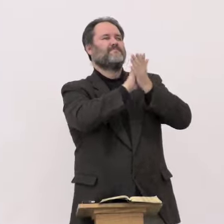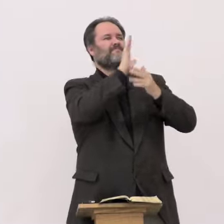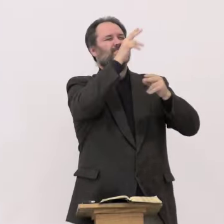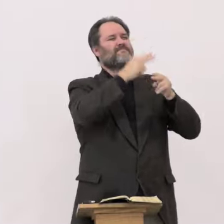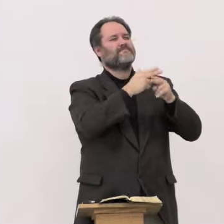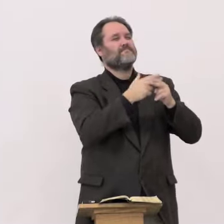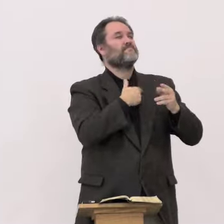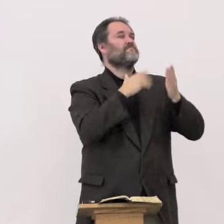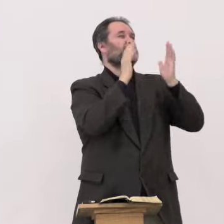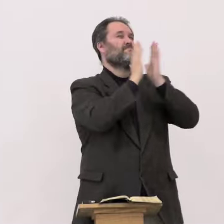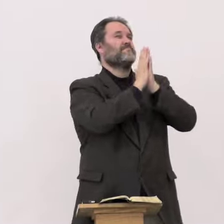nice, and